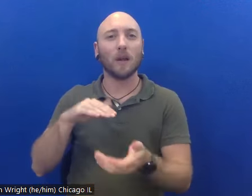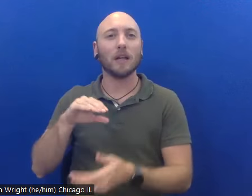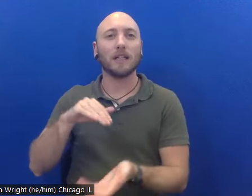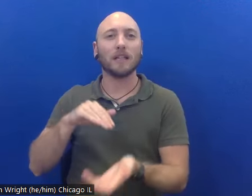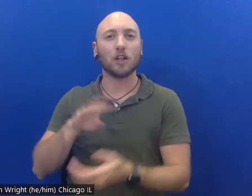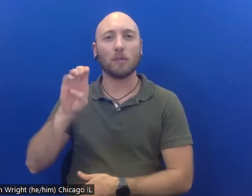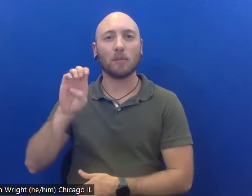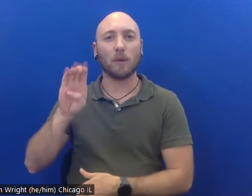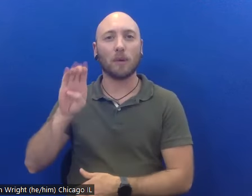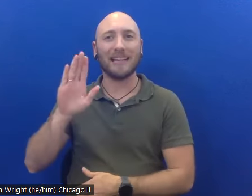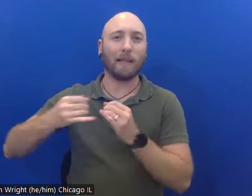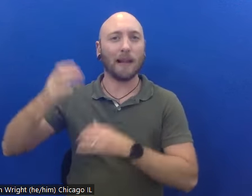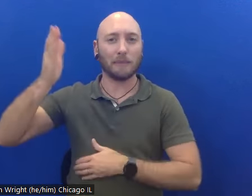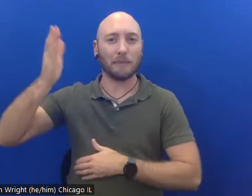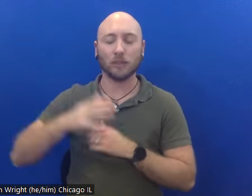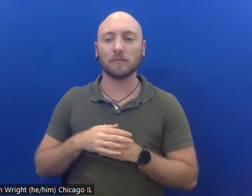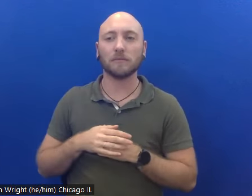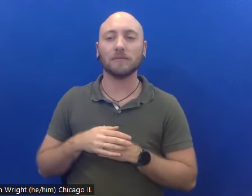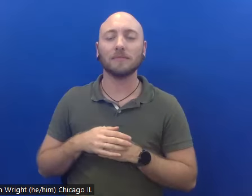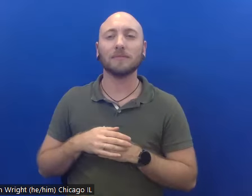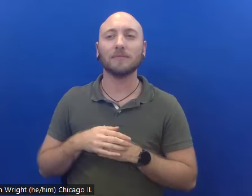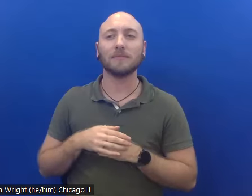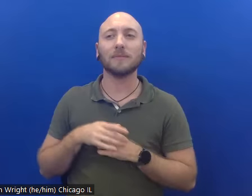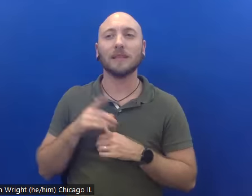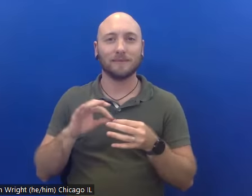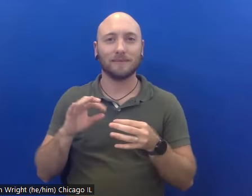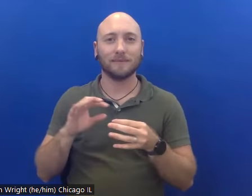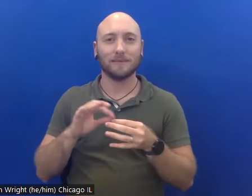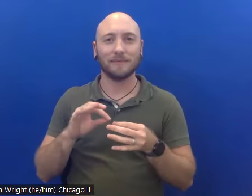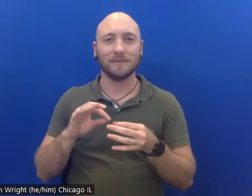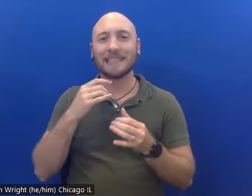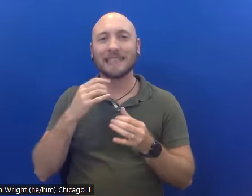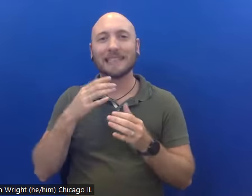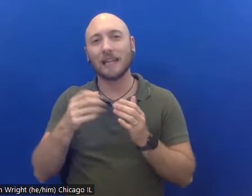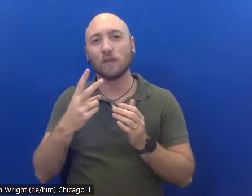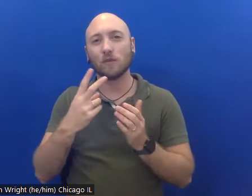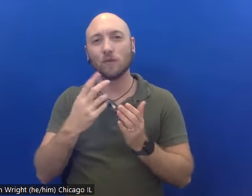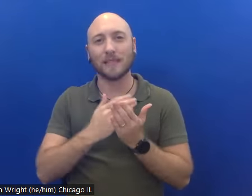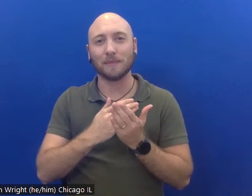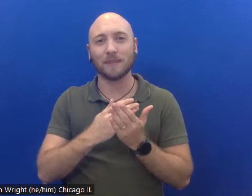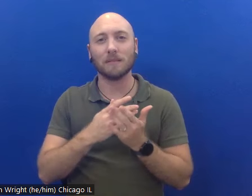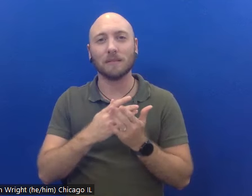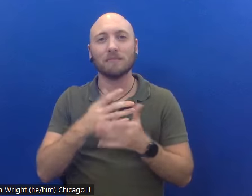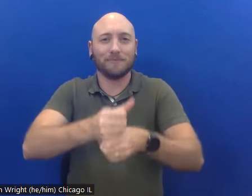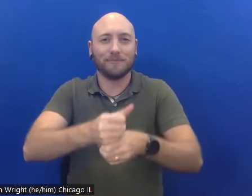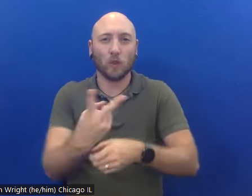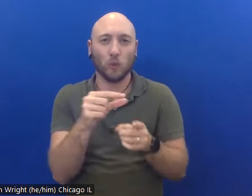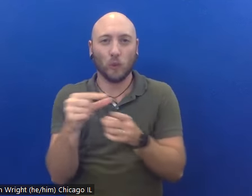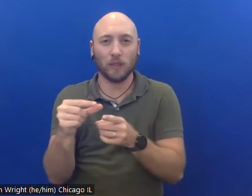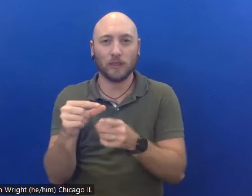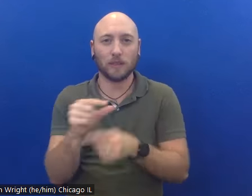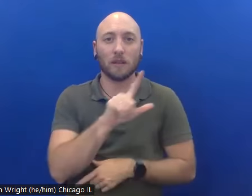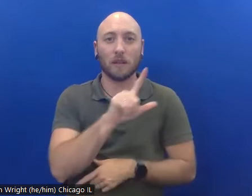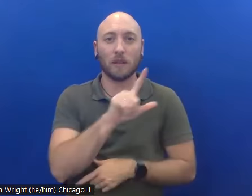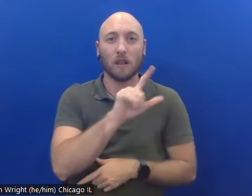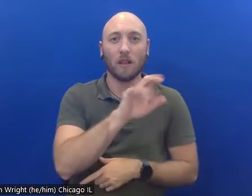how the 12 steps in the end resolve themselves into the words love and service. And I love that, because that keeps it very simple for me.